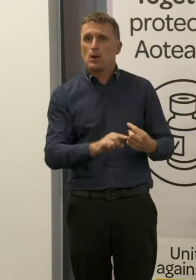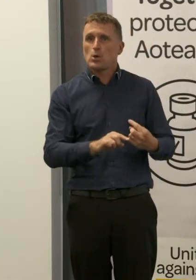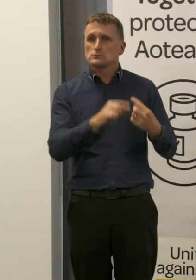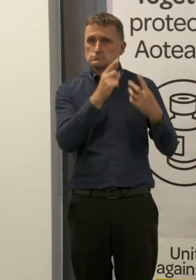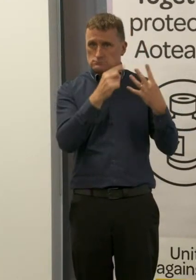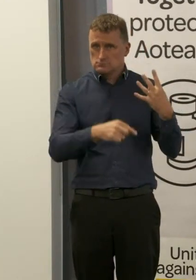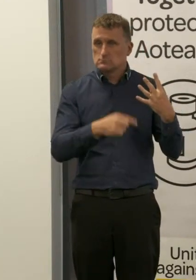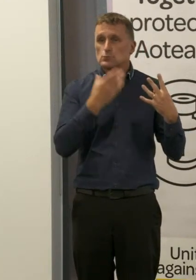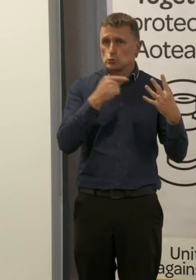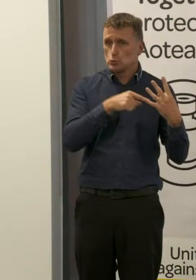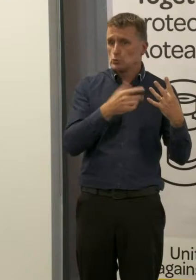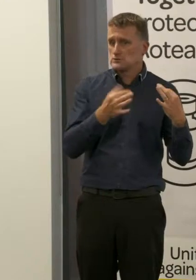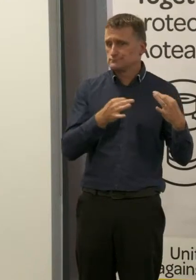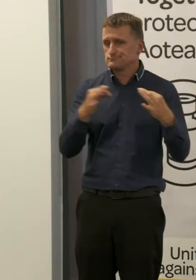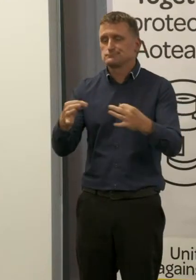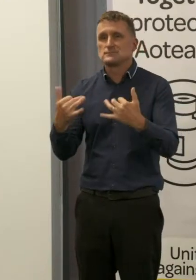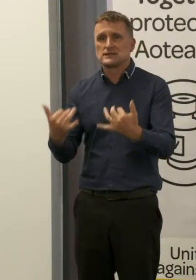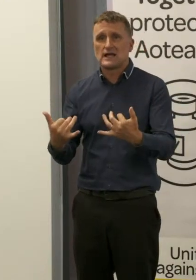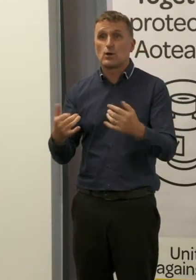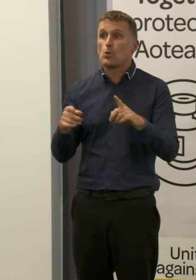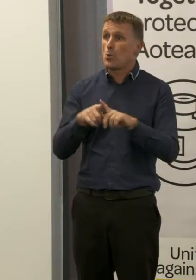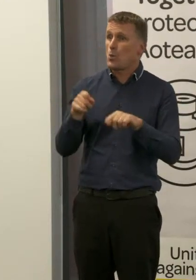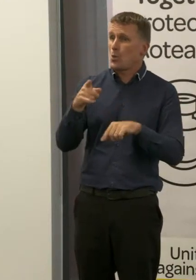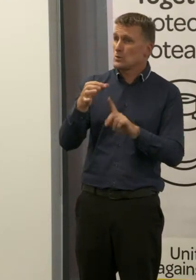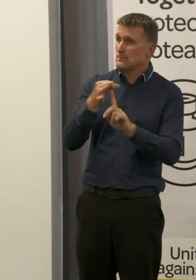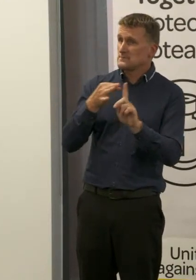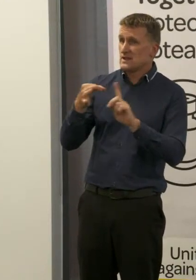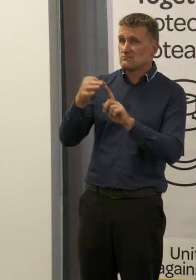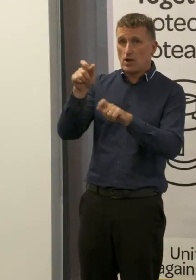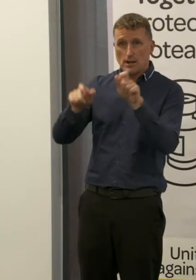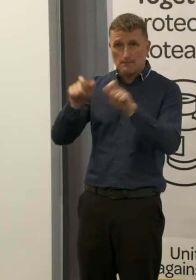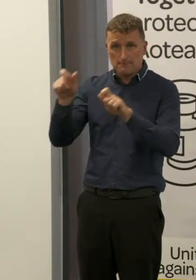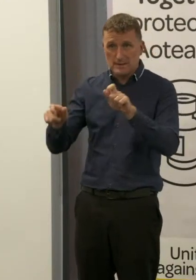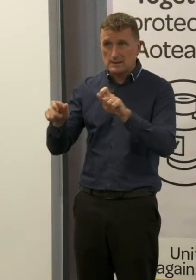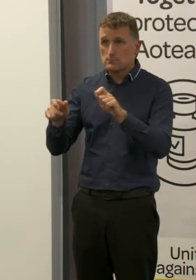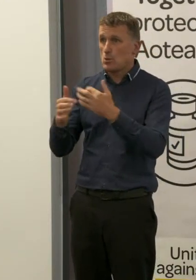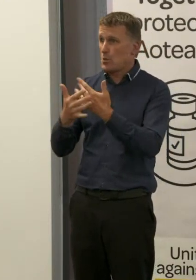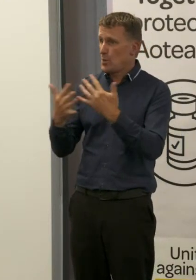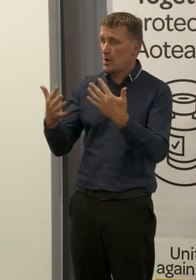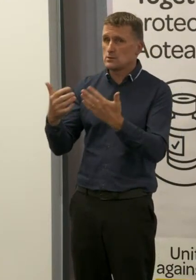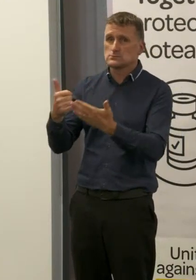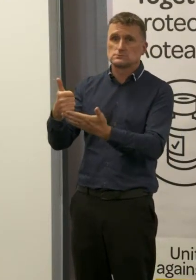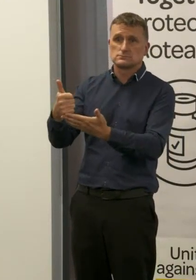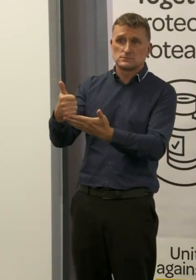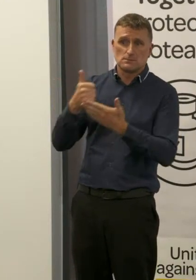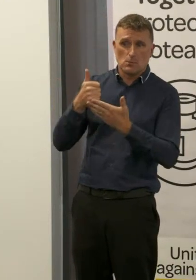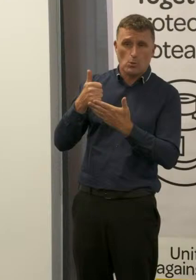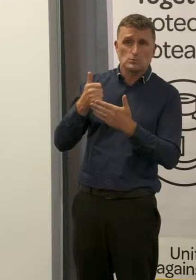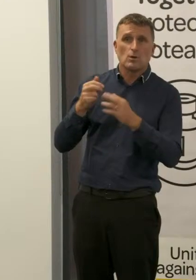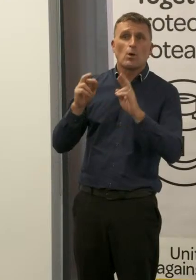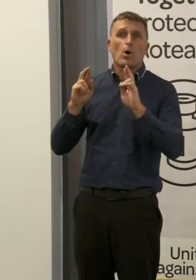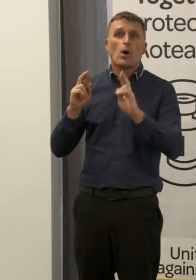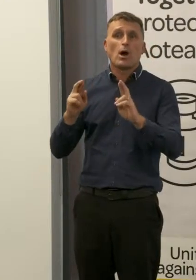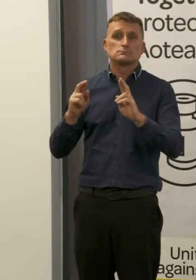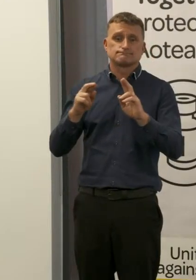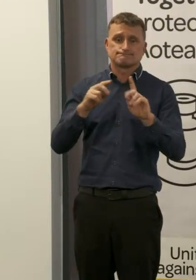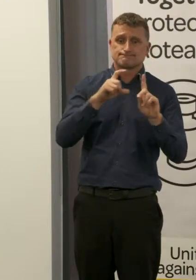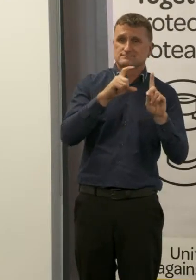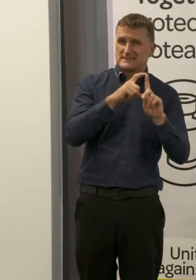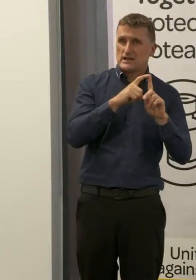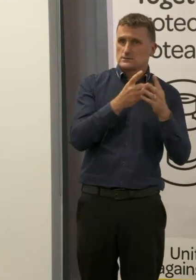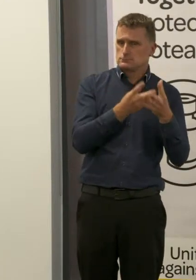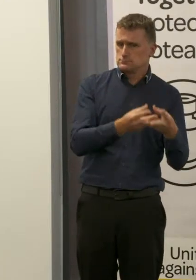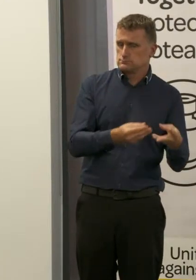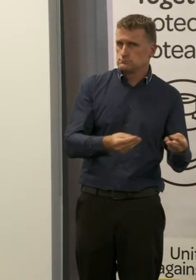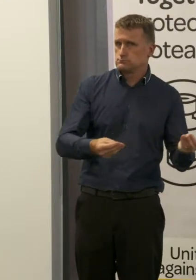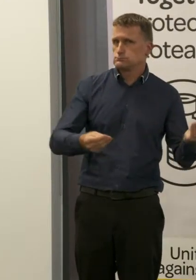with the hard work put in by the Pacific community, a key part of our ability to actually almost get rid of that Delta outbreak. So I think